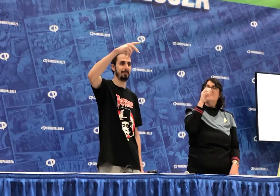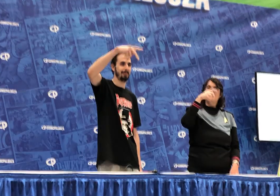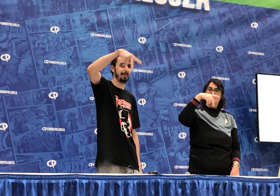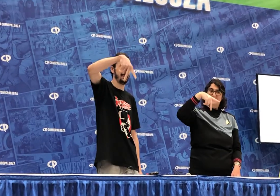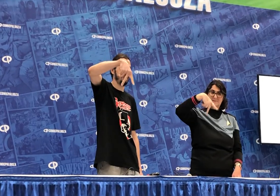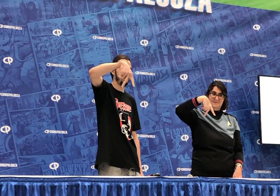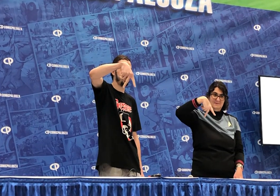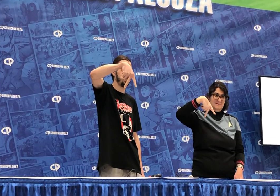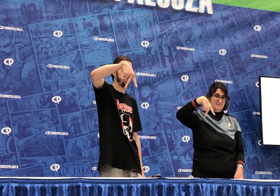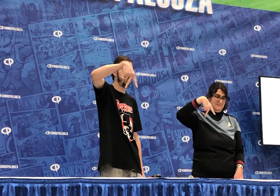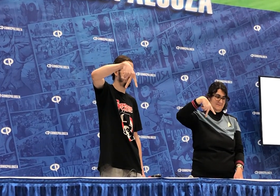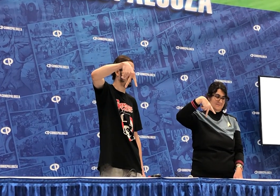P,